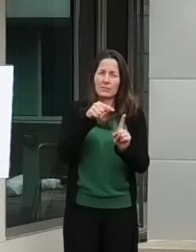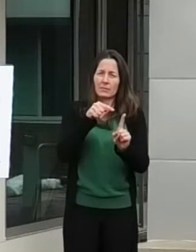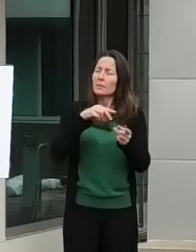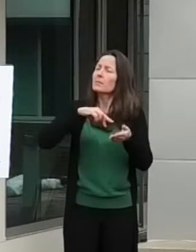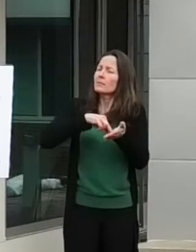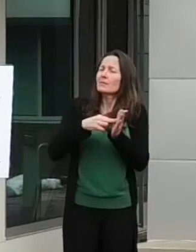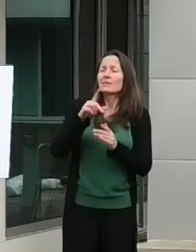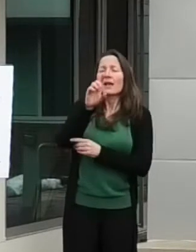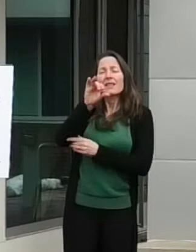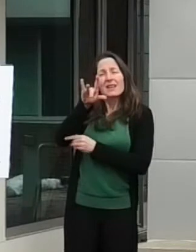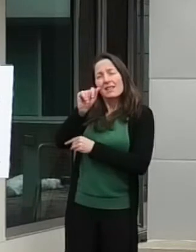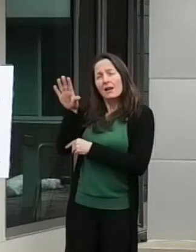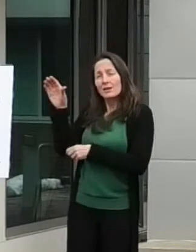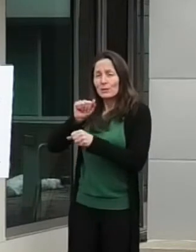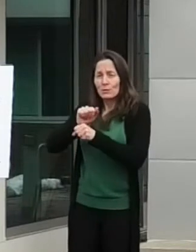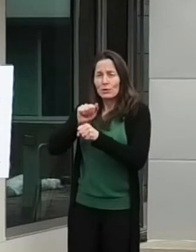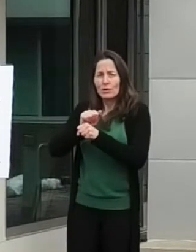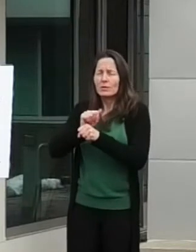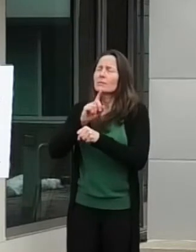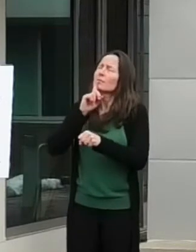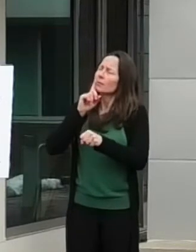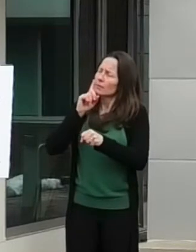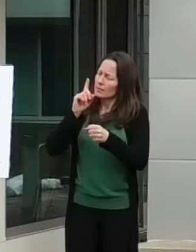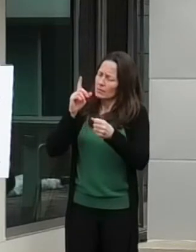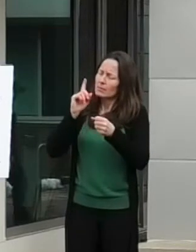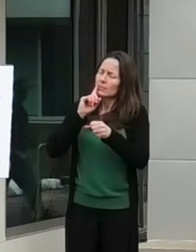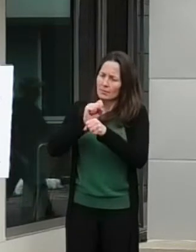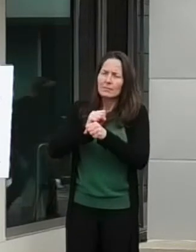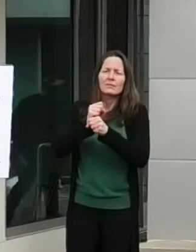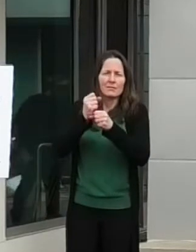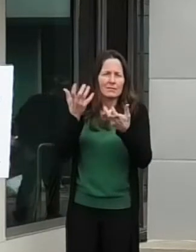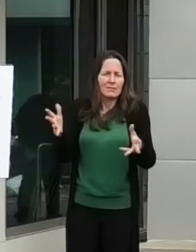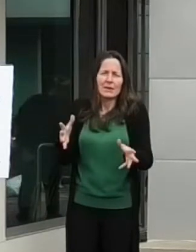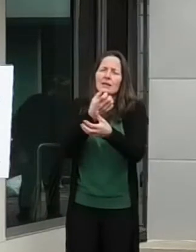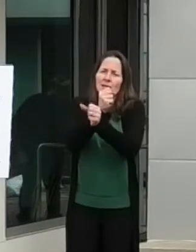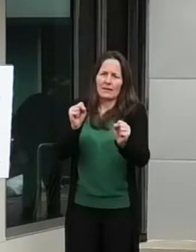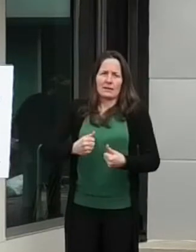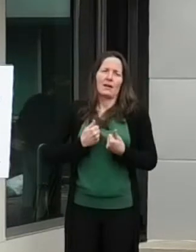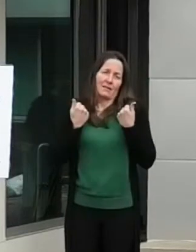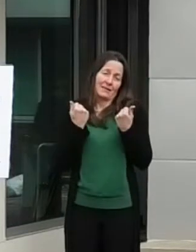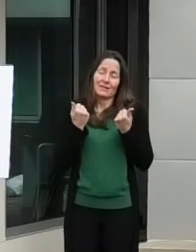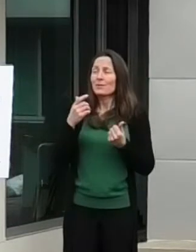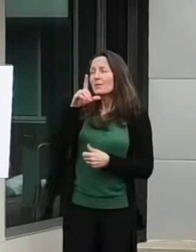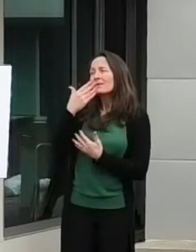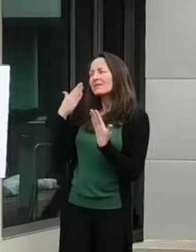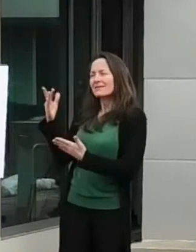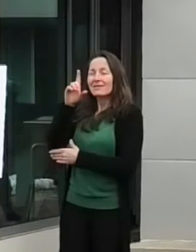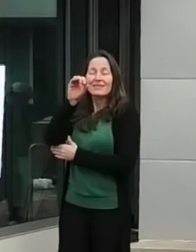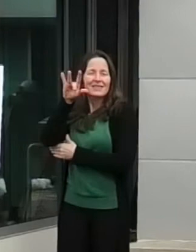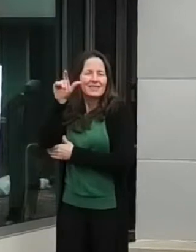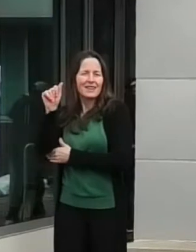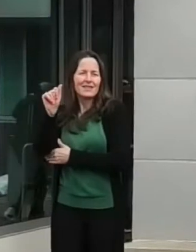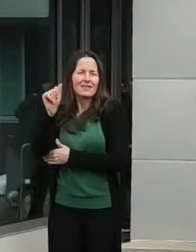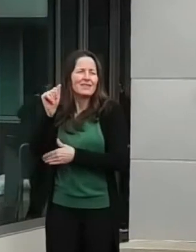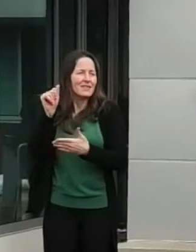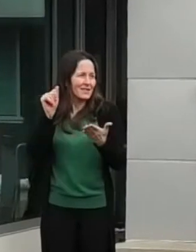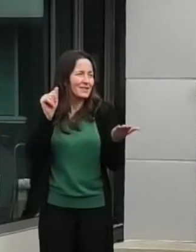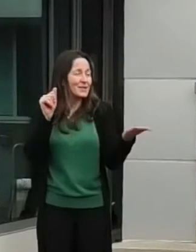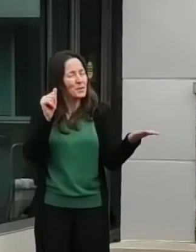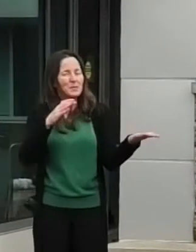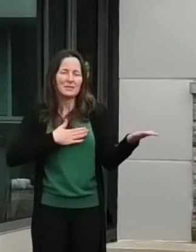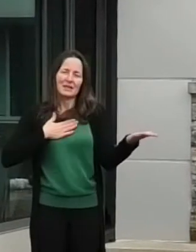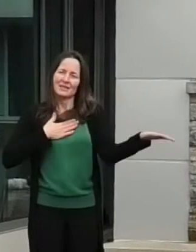work, we've saved lives. Thank you, Leela, and please join me for your